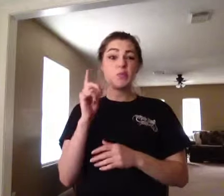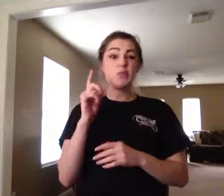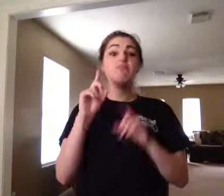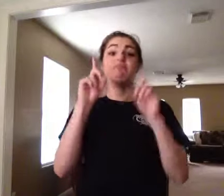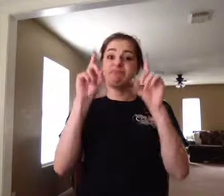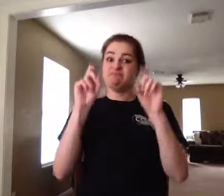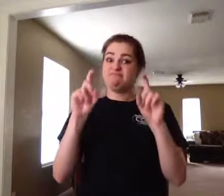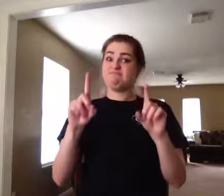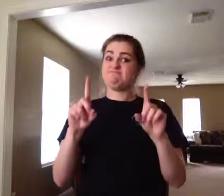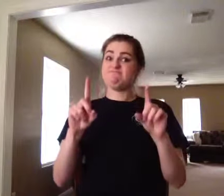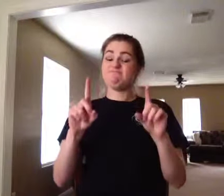Whole numbers.